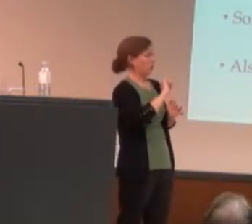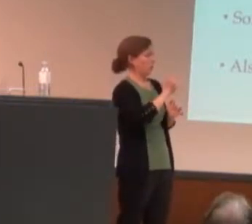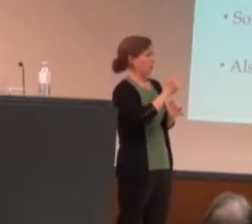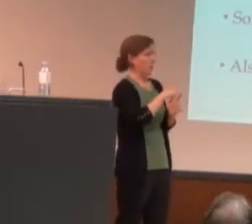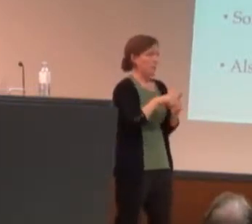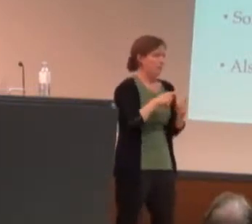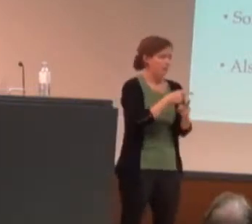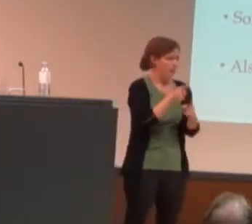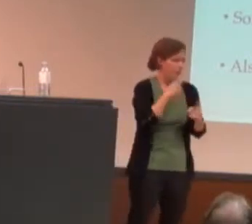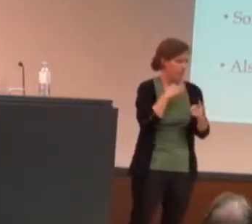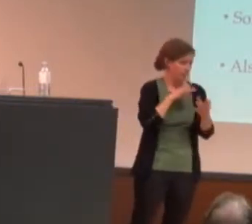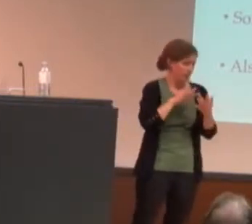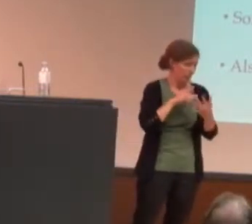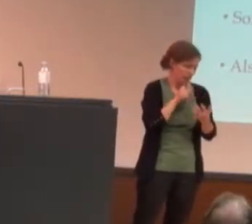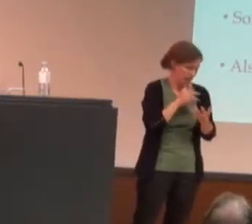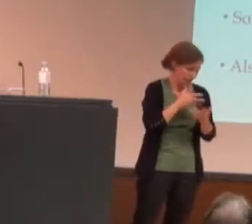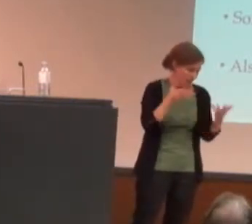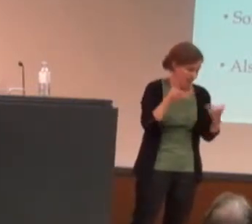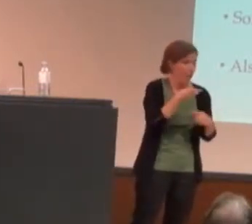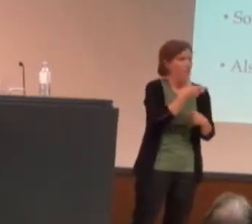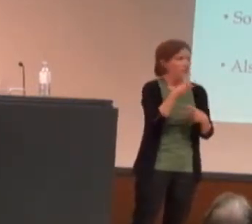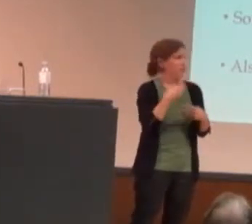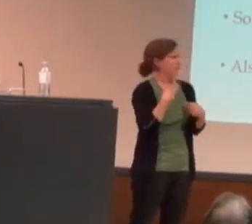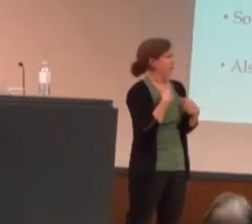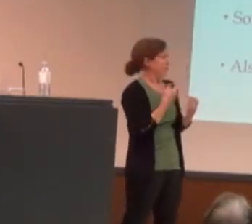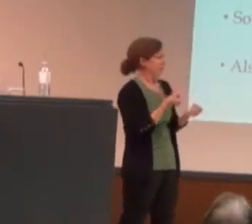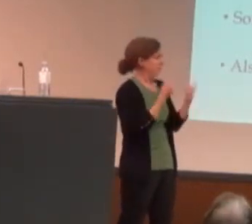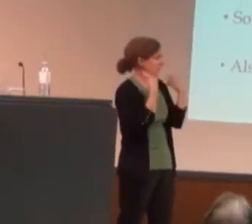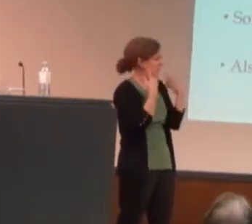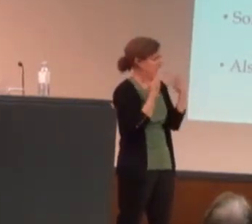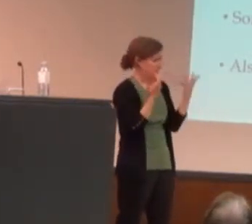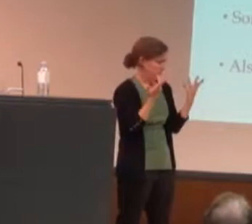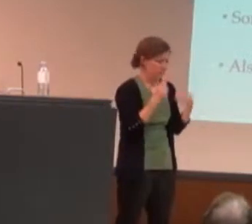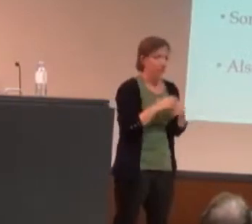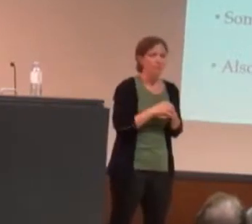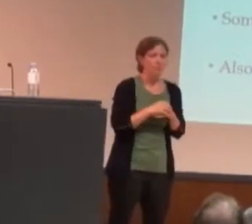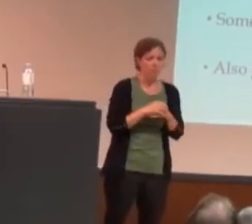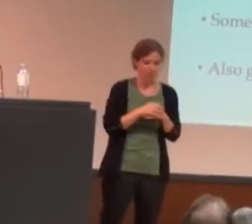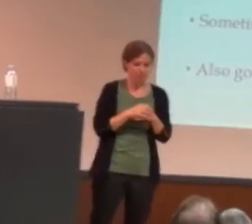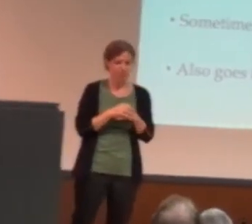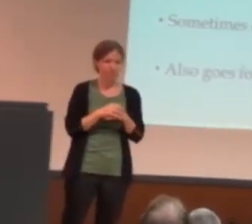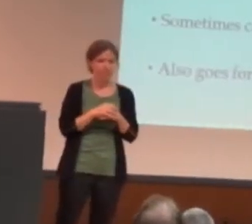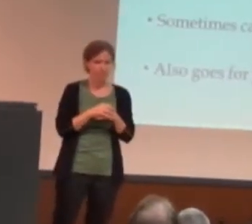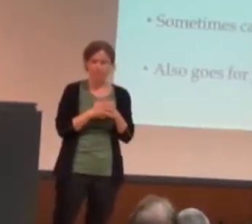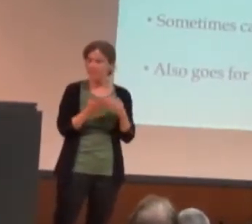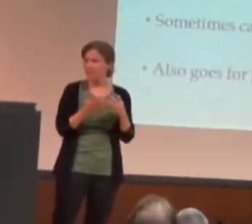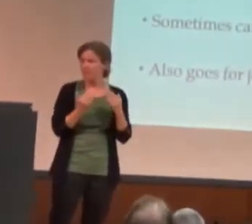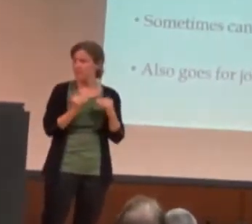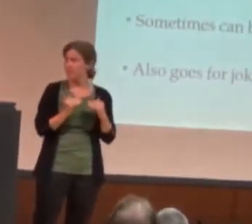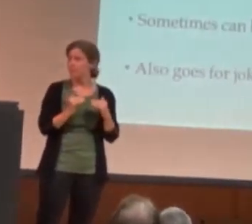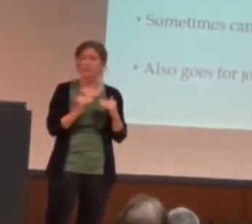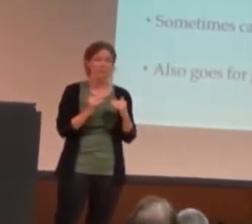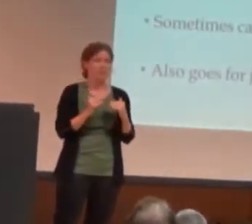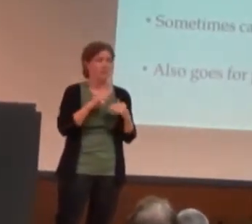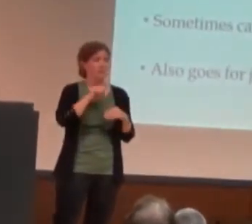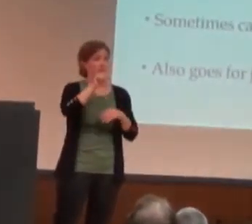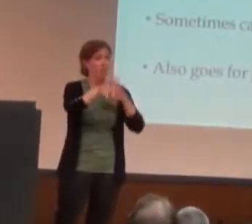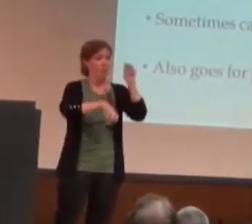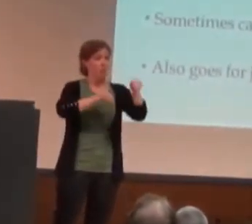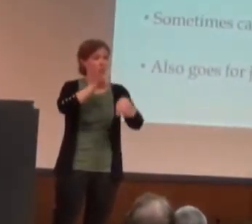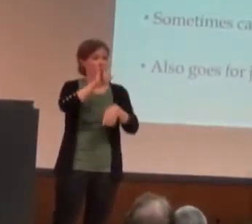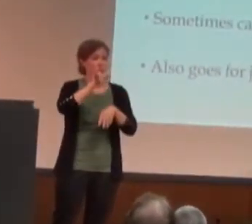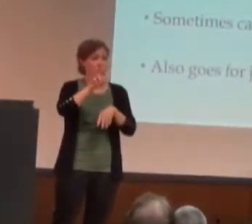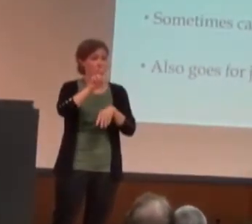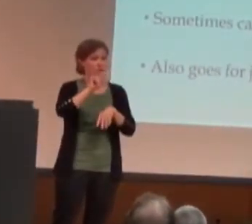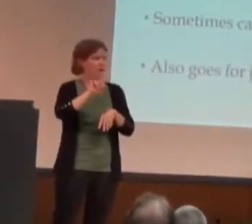they're not, they don't use the internet, it's not going to come across to them. And sometimes it can be seen as tacky sometimes